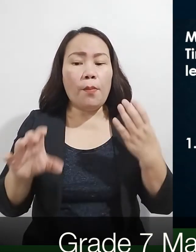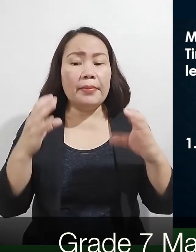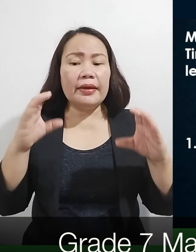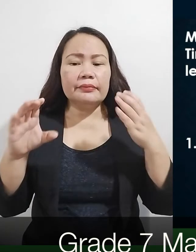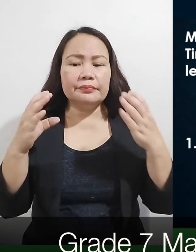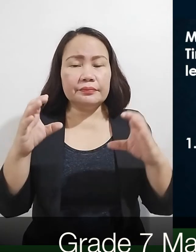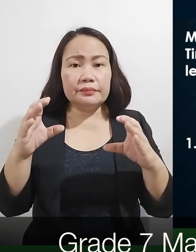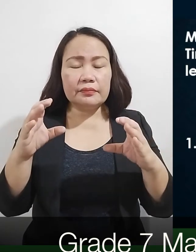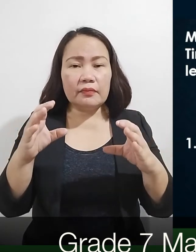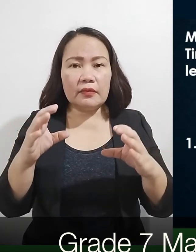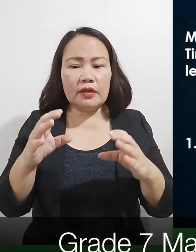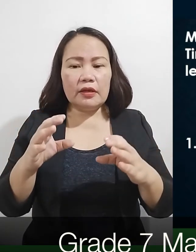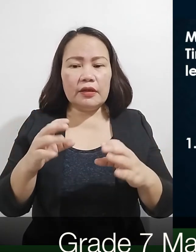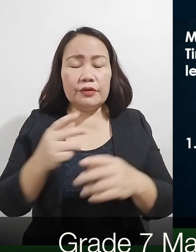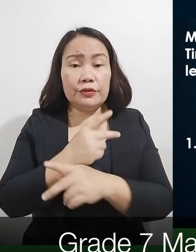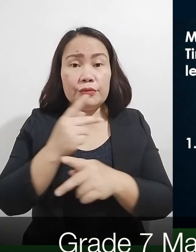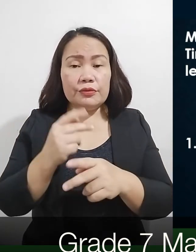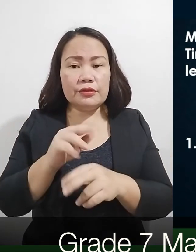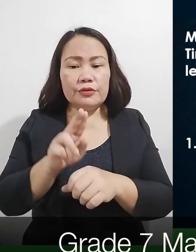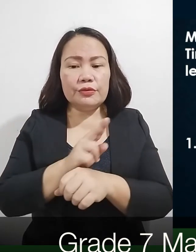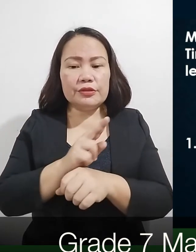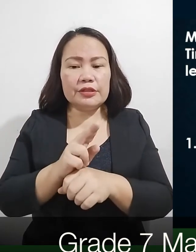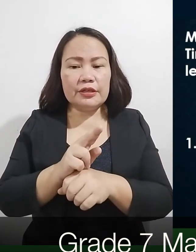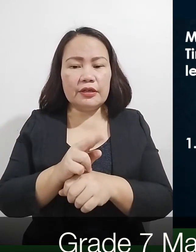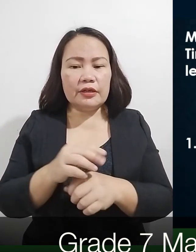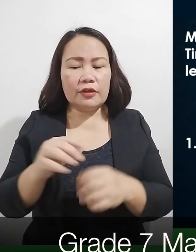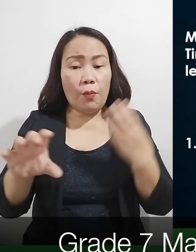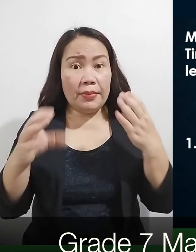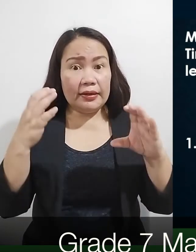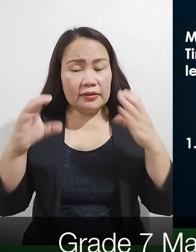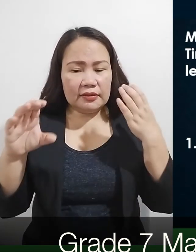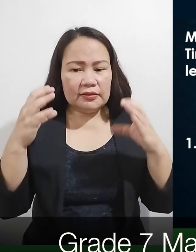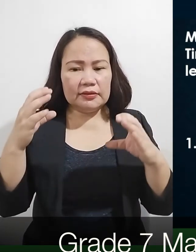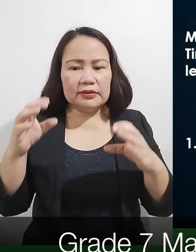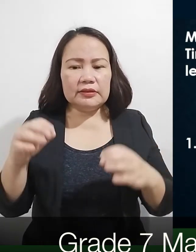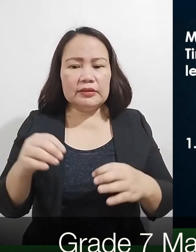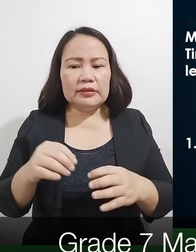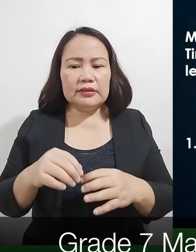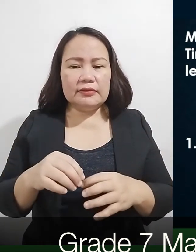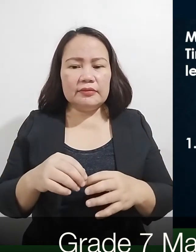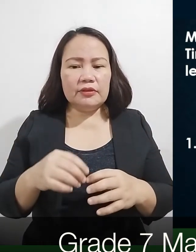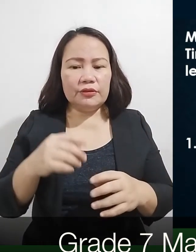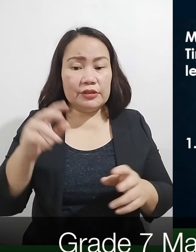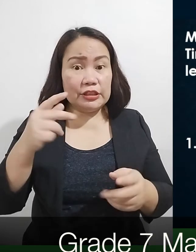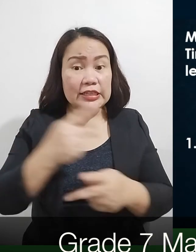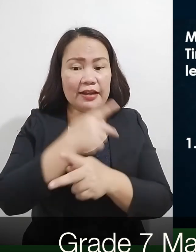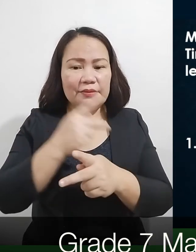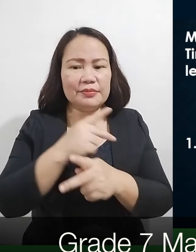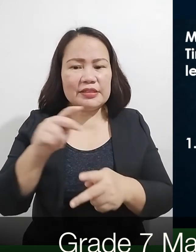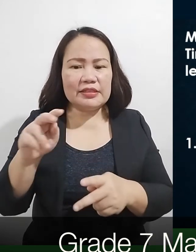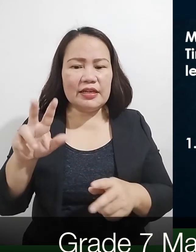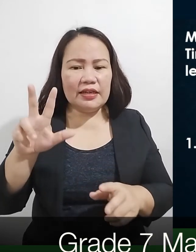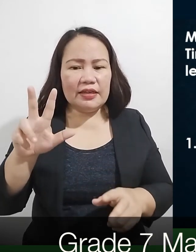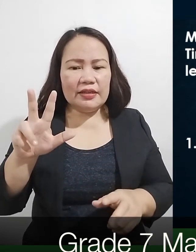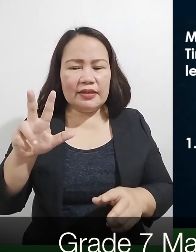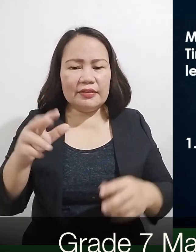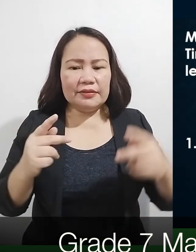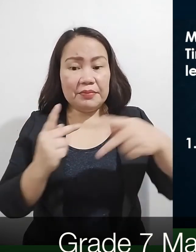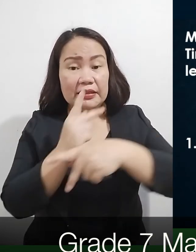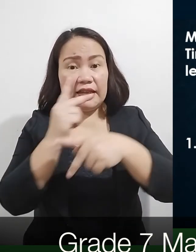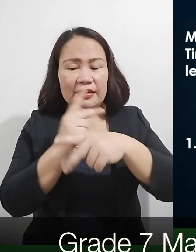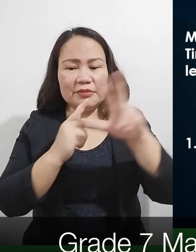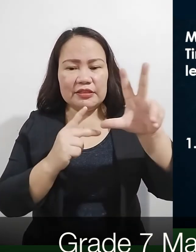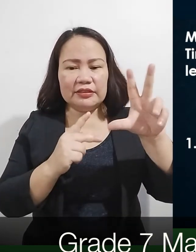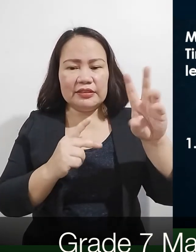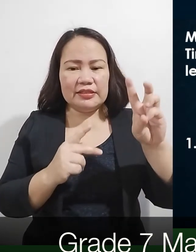gonna do? Compare using the comparison property. So i-compare natin ito. This is 30. This